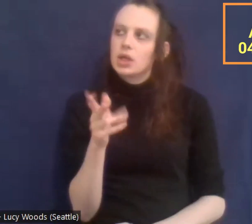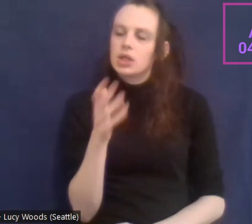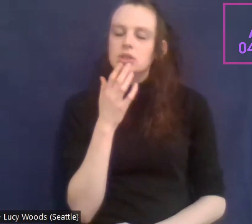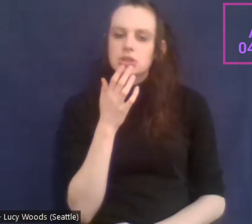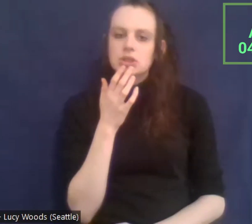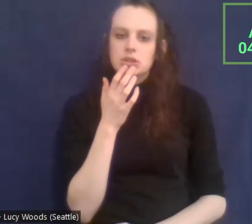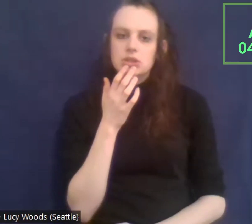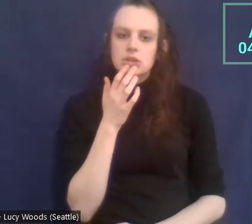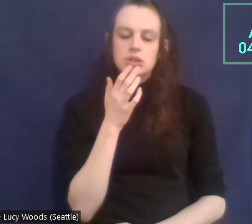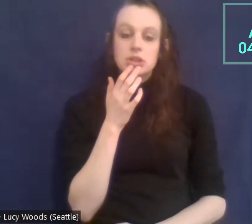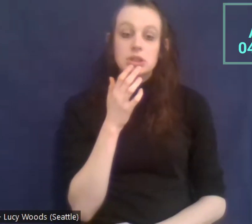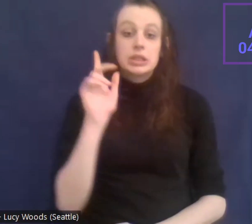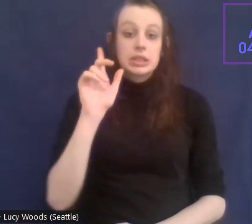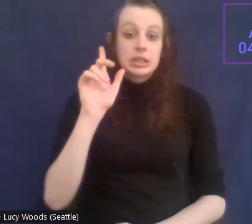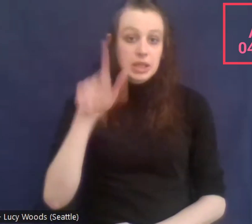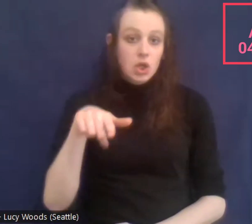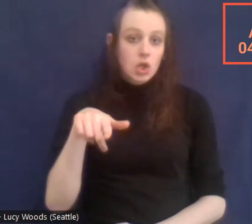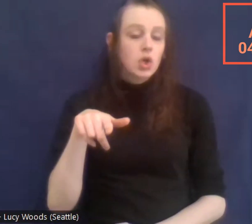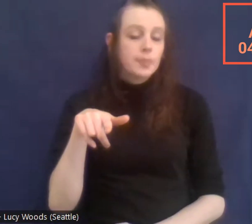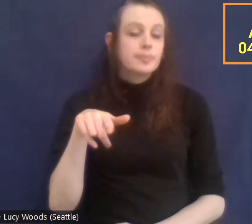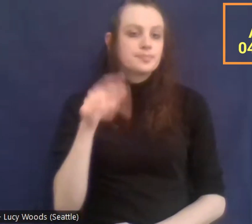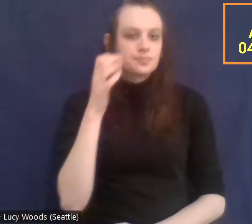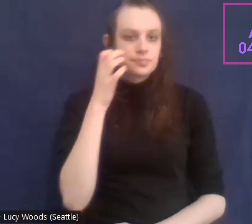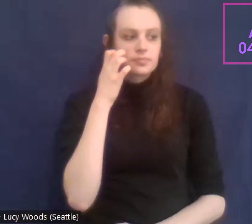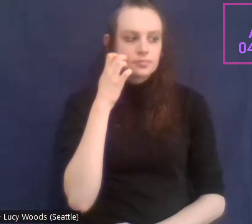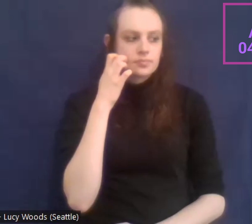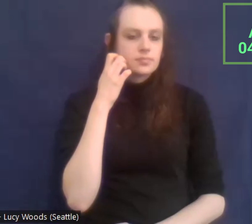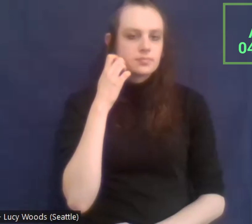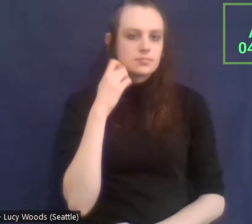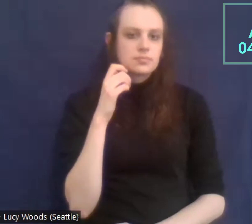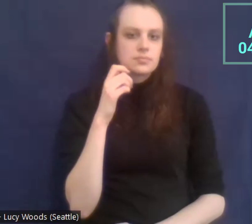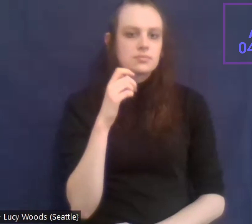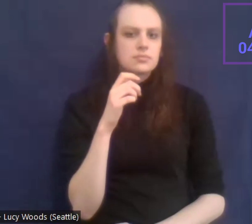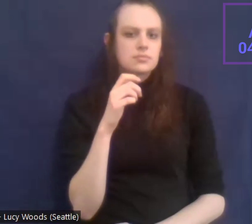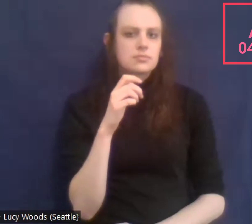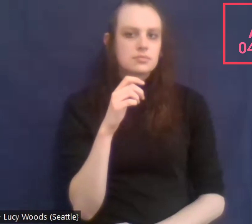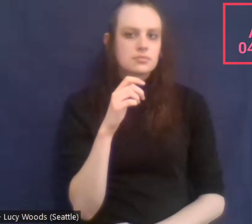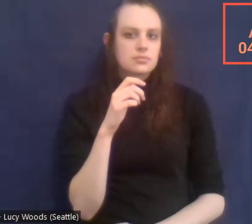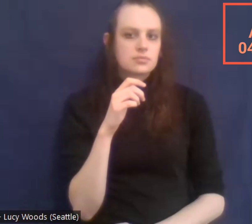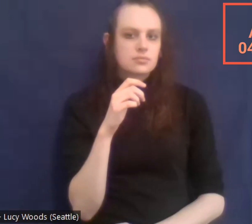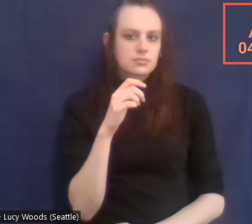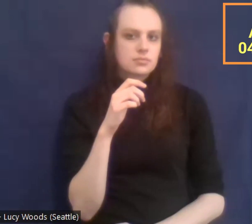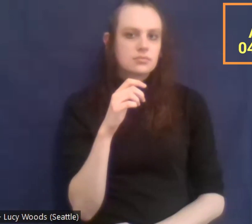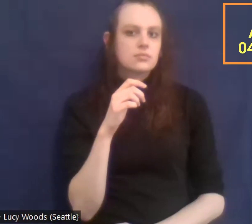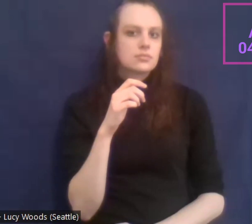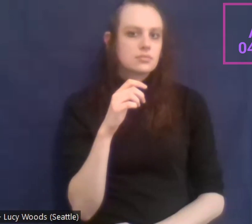Fast forward, I'd come into the meetings. Oh, okay, thank you. Um,